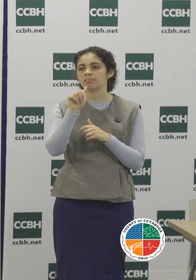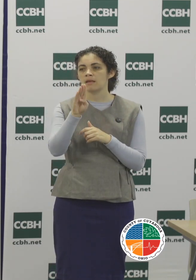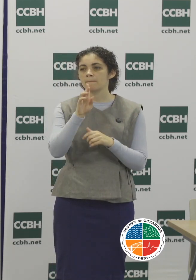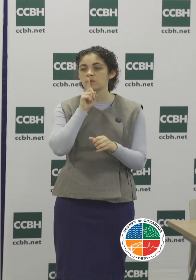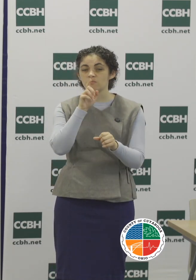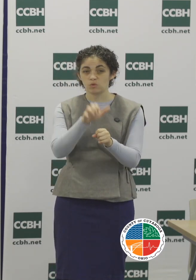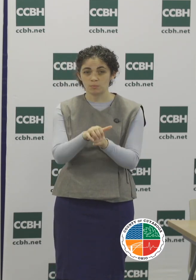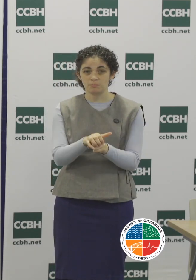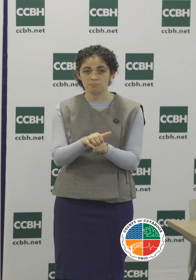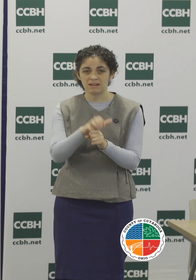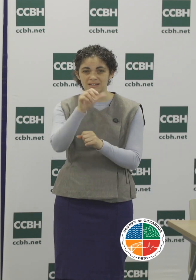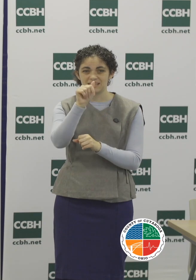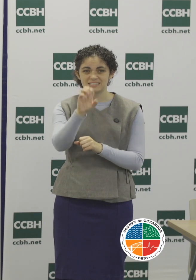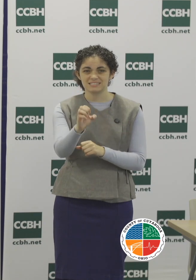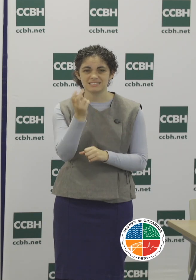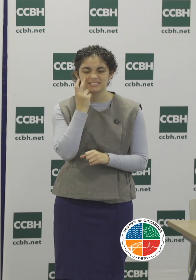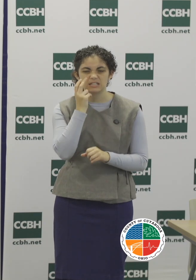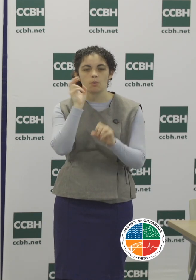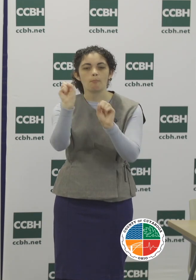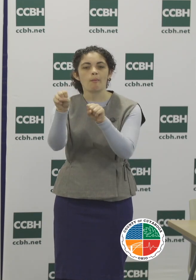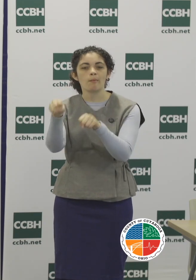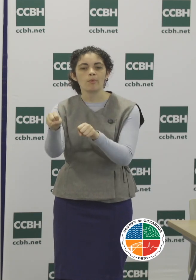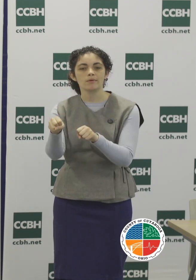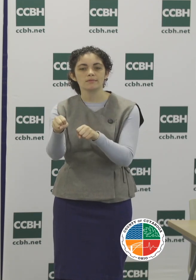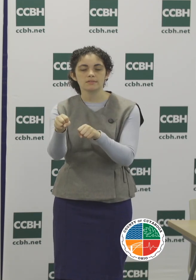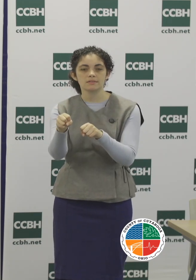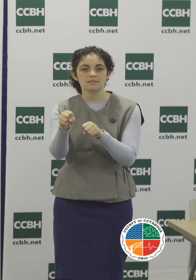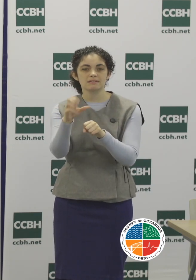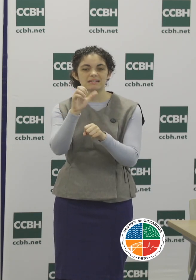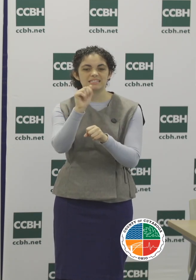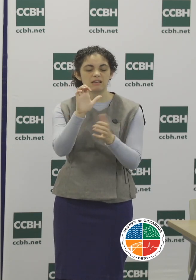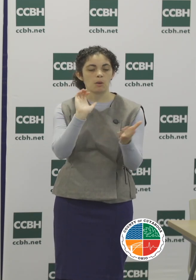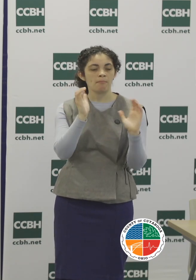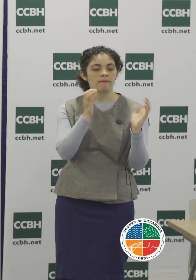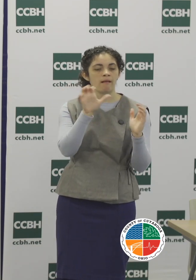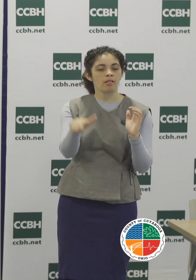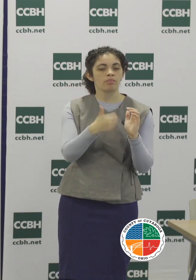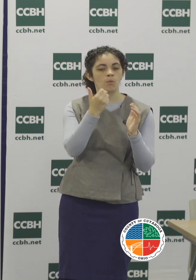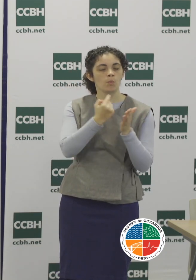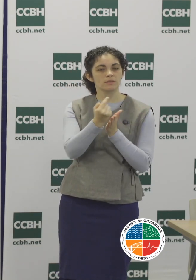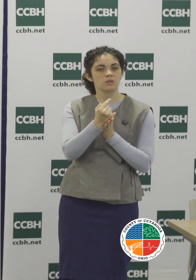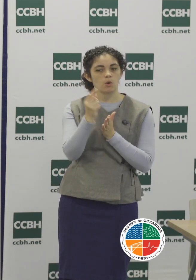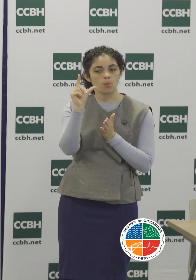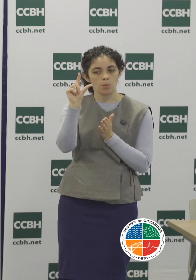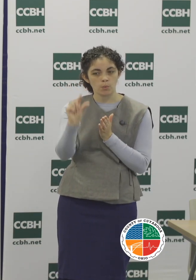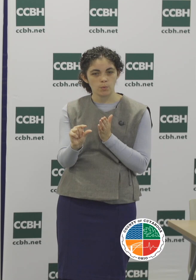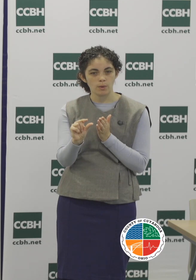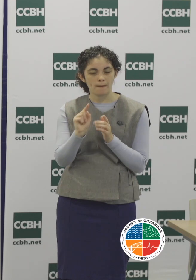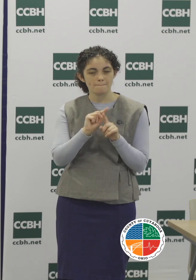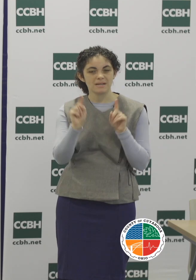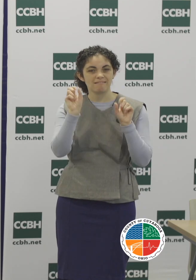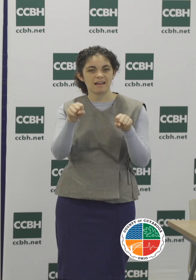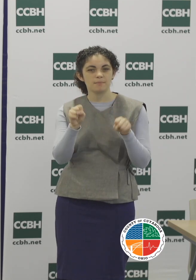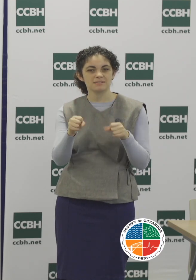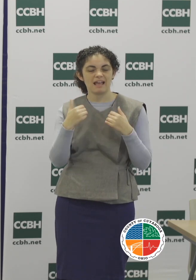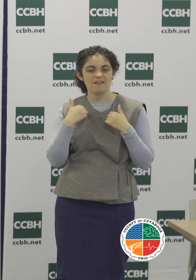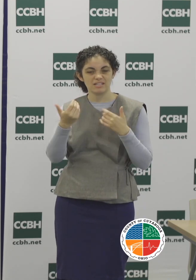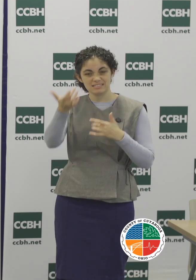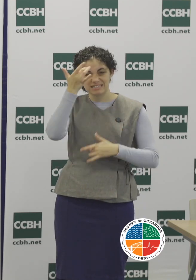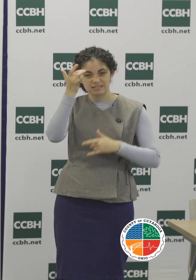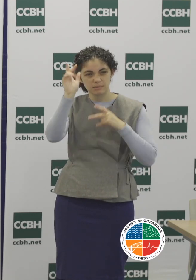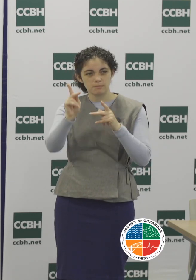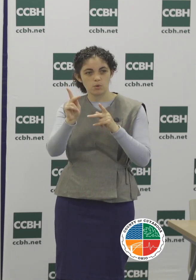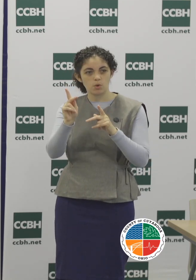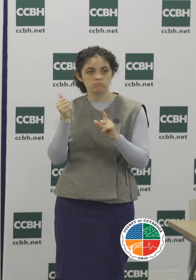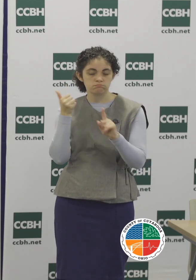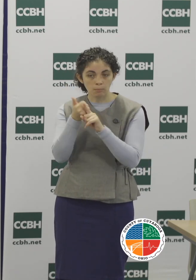confirmed cases. If you notice, our probable cases compared to prior weeks are a lot smaller, but we're able to get sick people tested